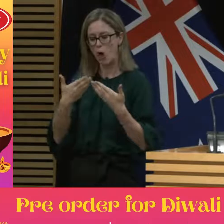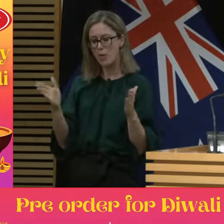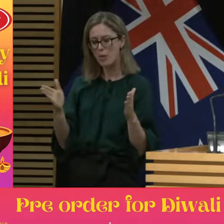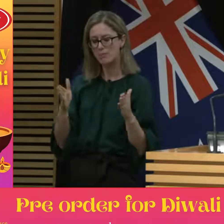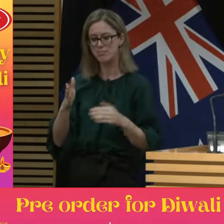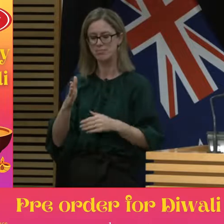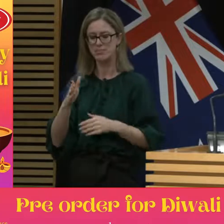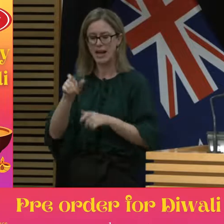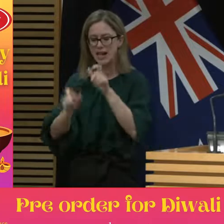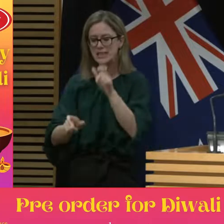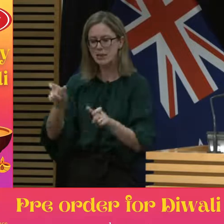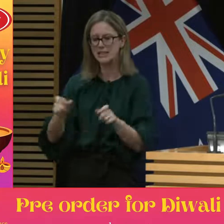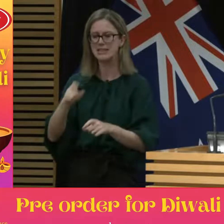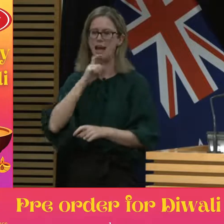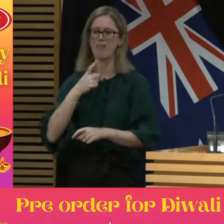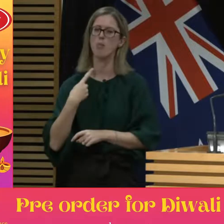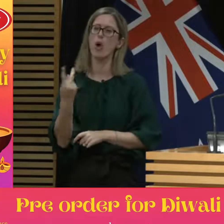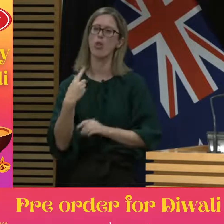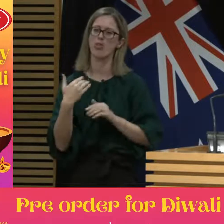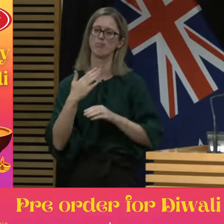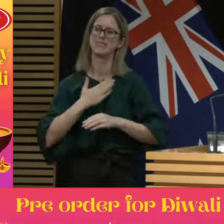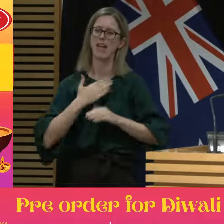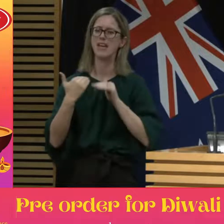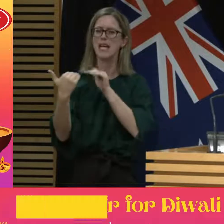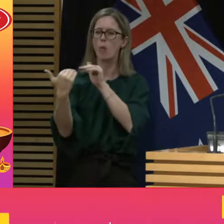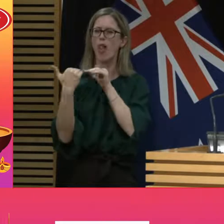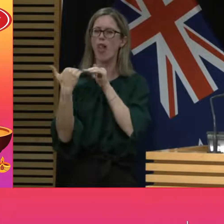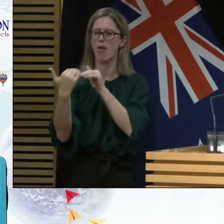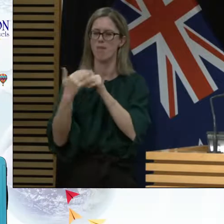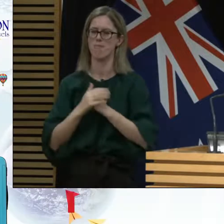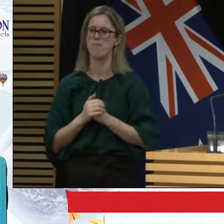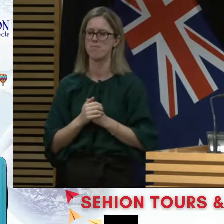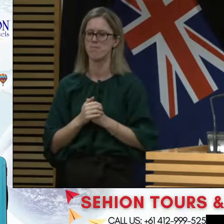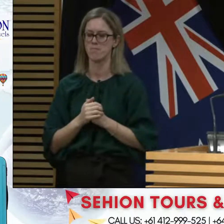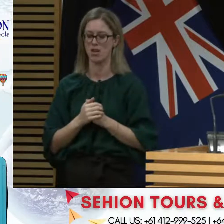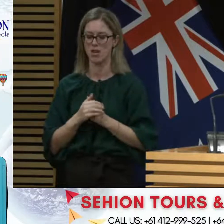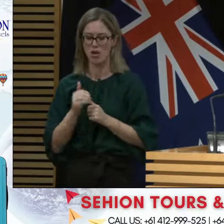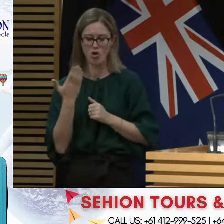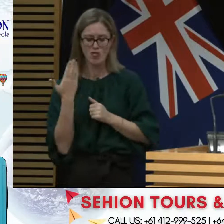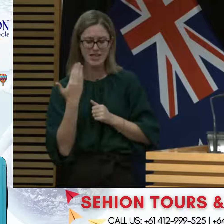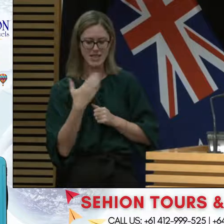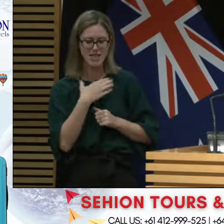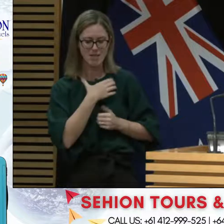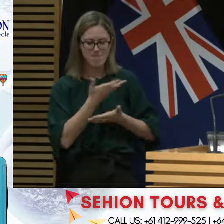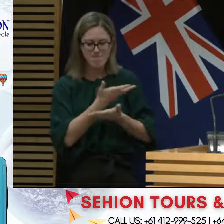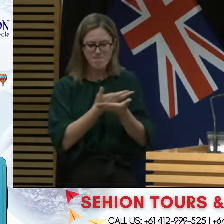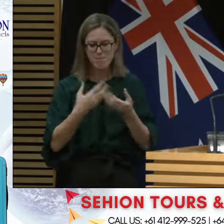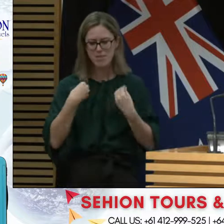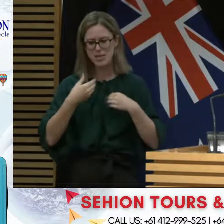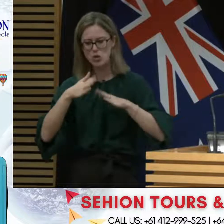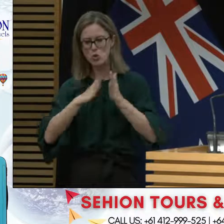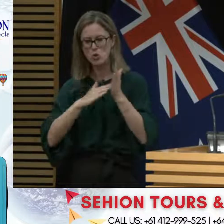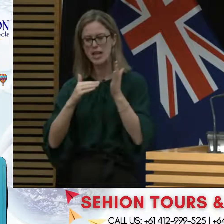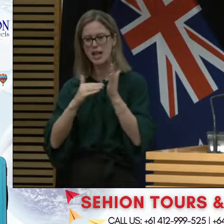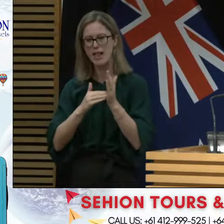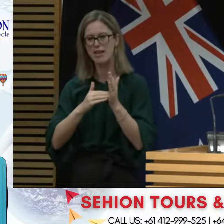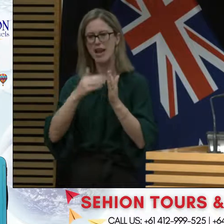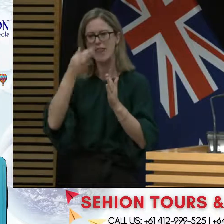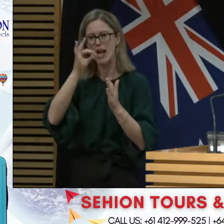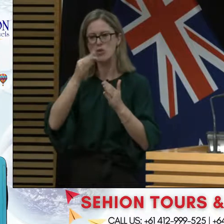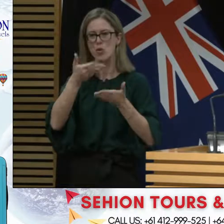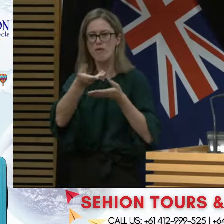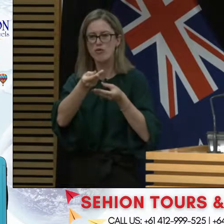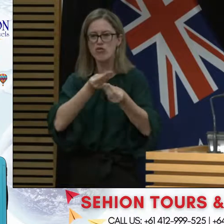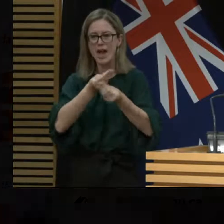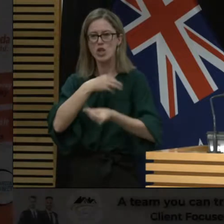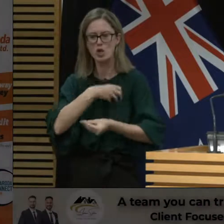safe, and workers safe too. In recent weeks, the government has been engaging with Business New Zealand and the Council of Trade Unions on this issue, and